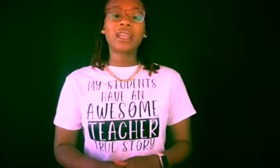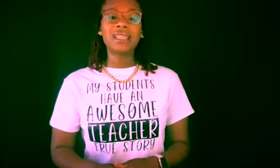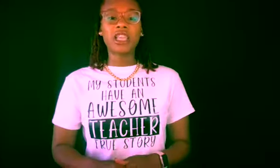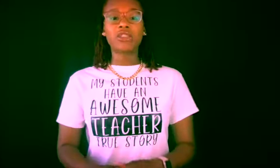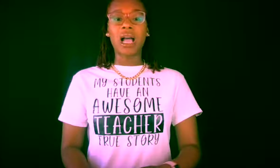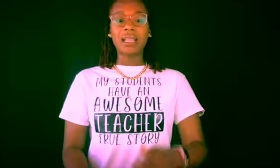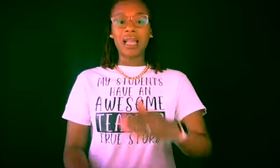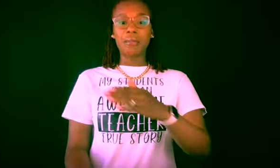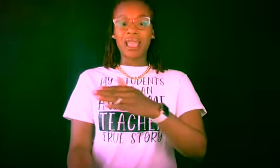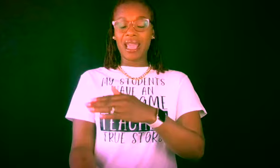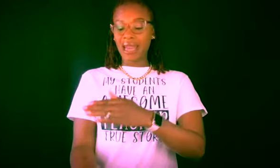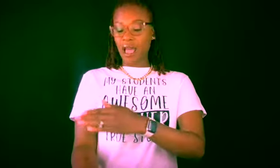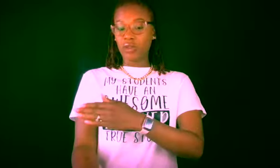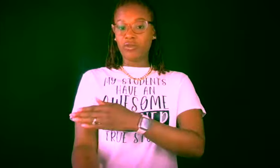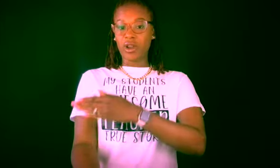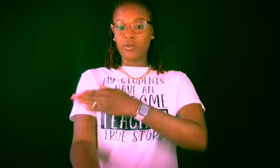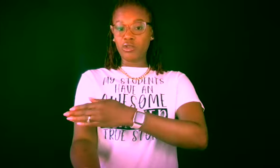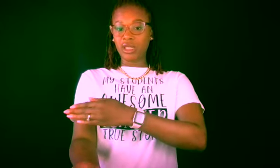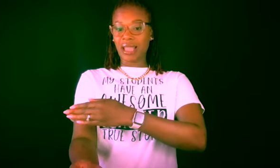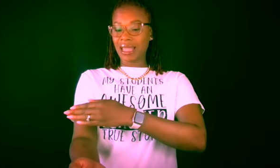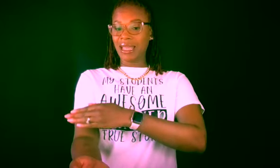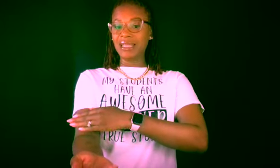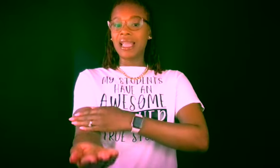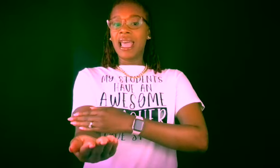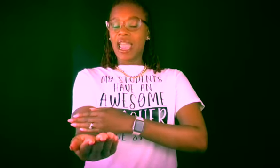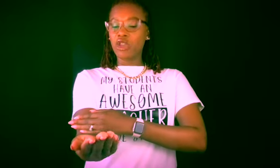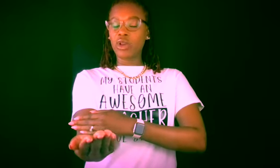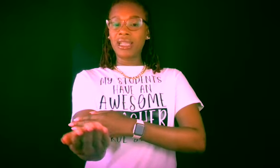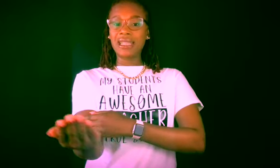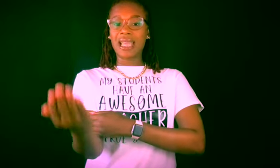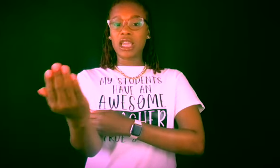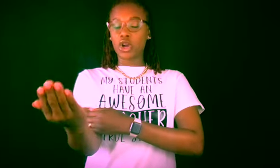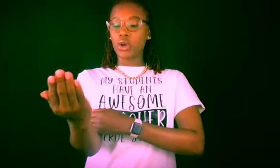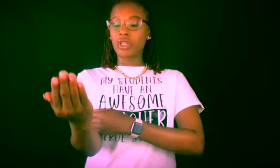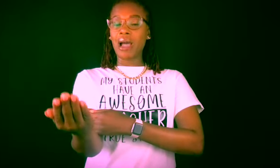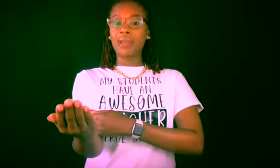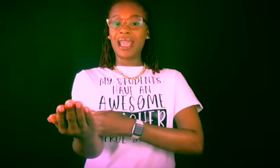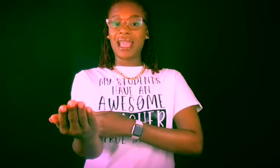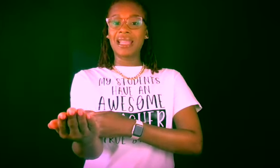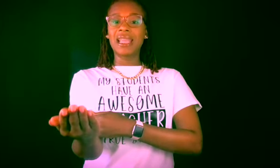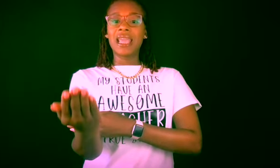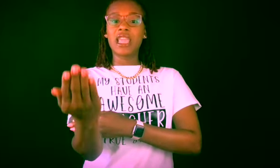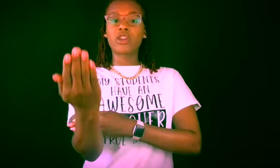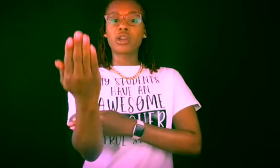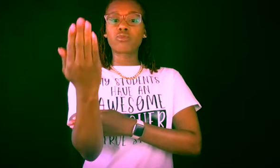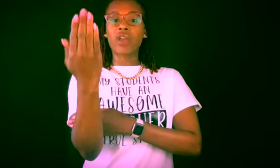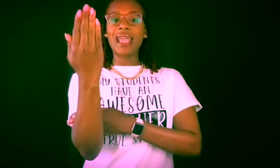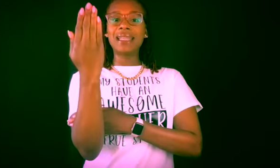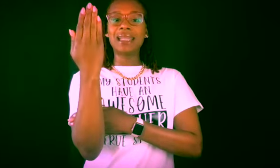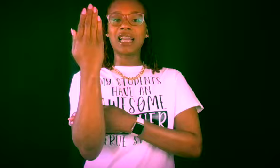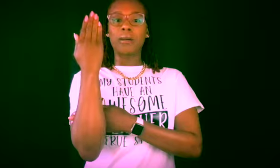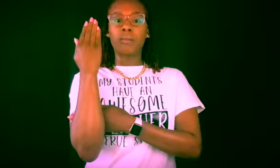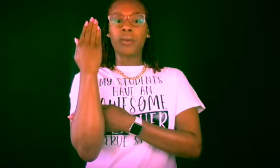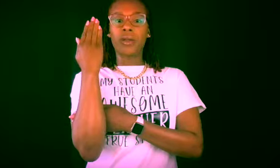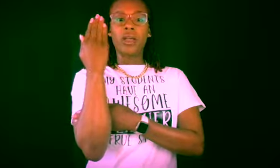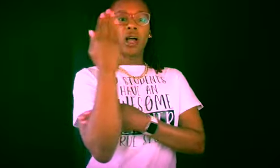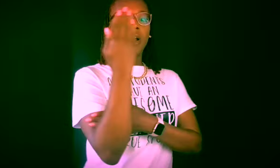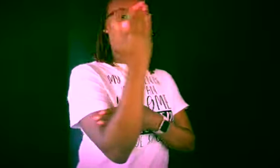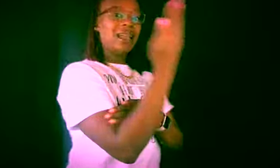take your non-dominant hand out in front of you, just like this. And you're going to take your dominant hand and you're going to raise it up. All right?